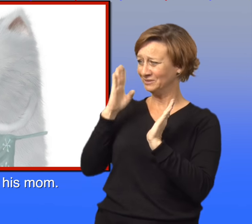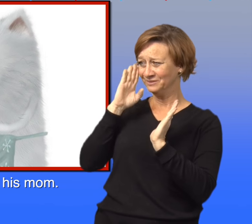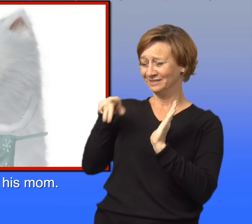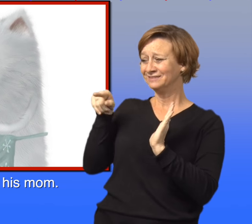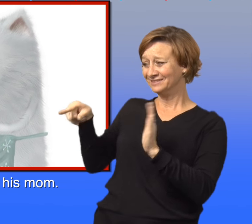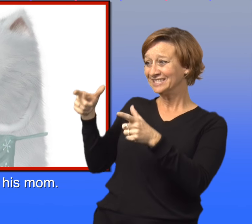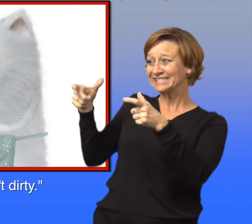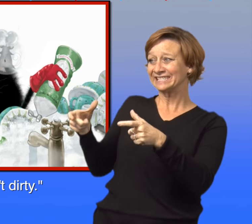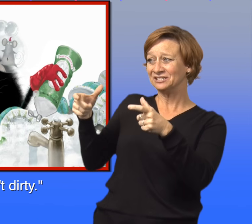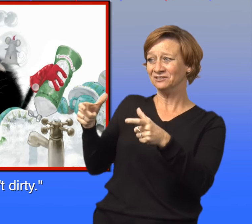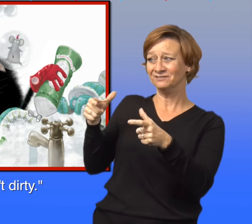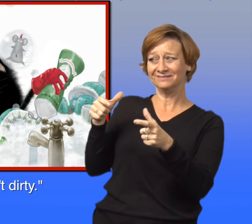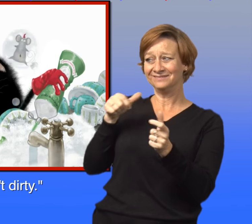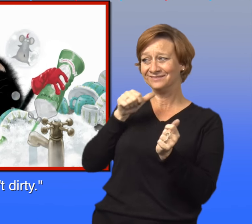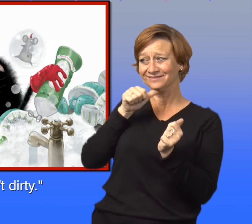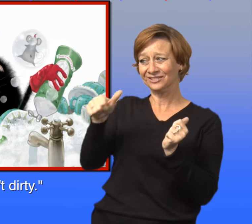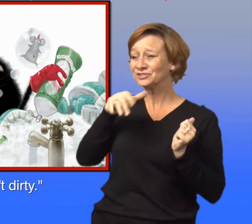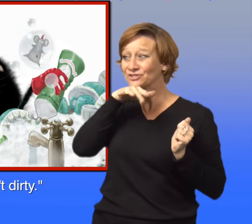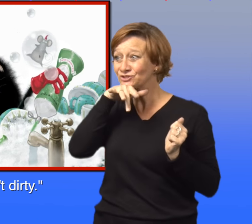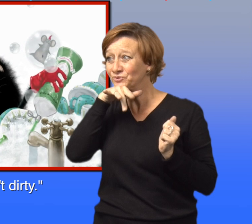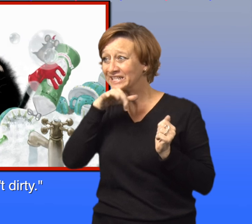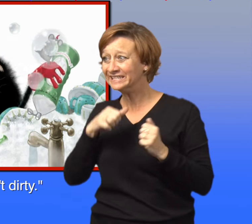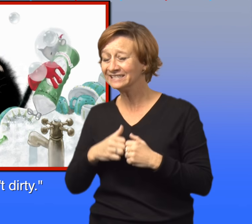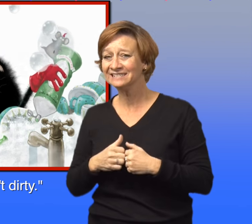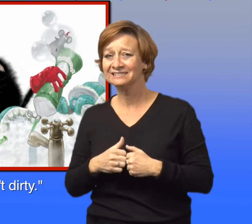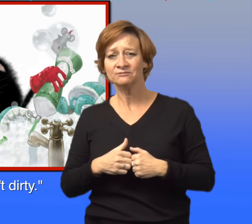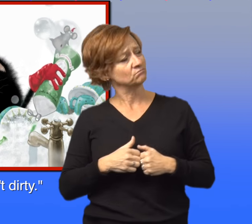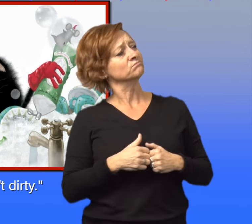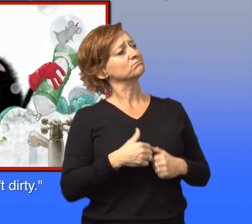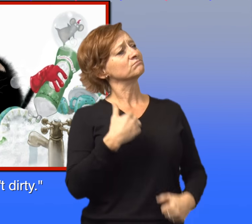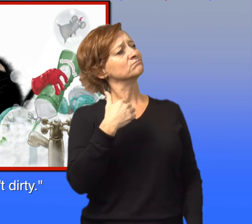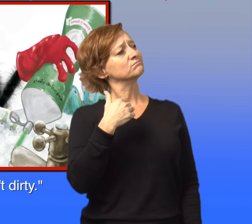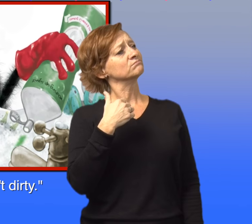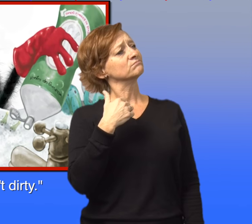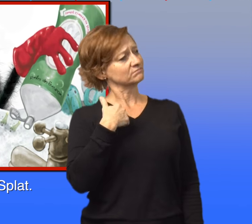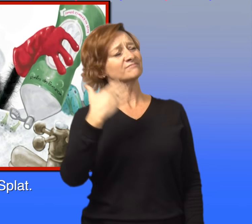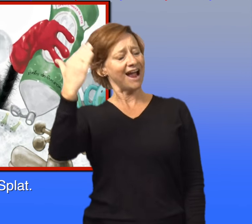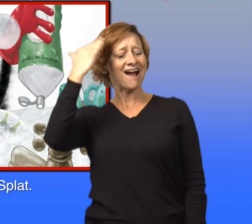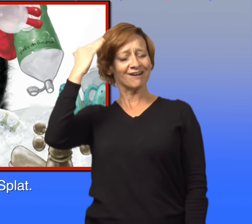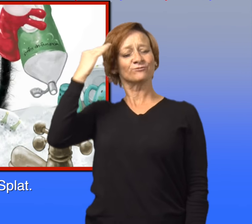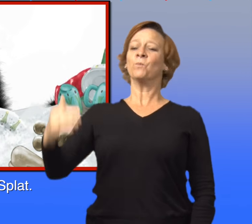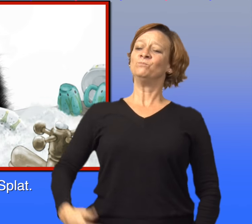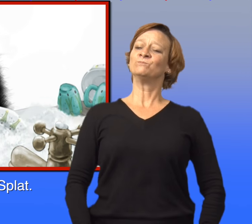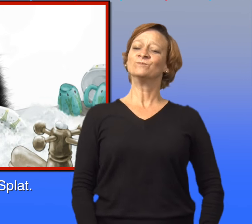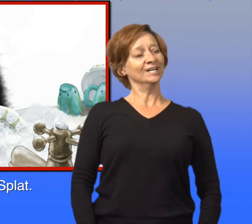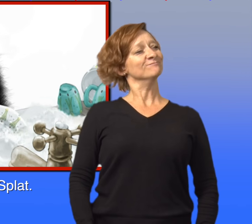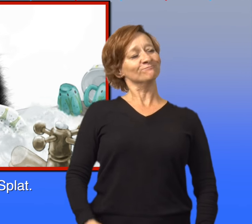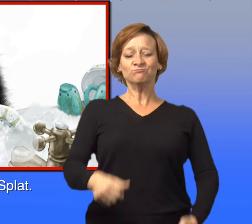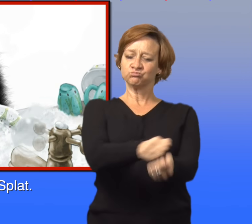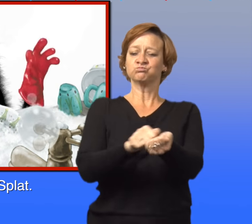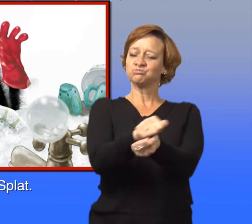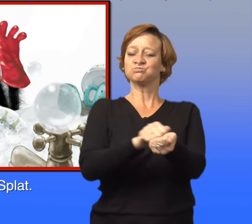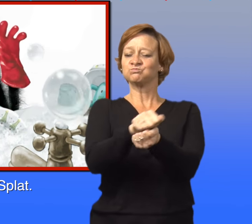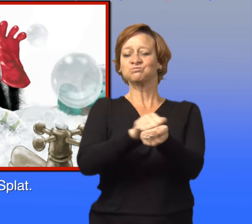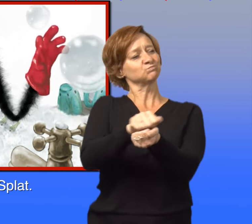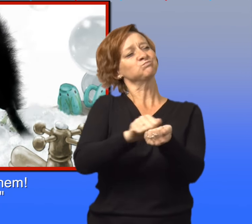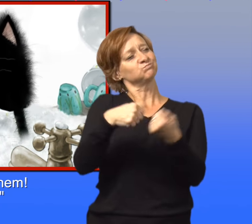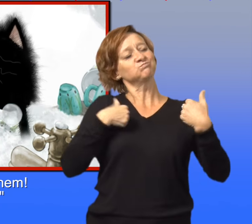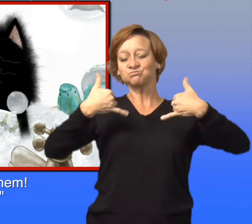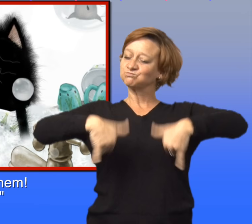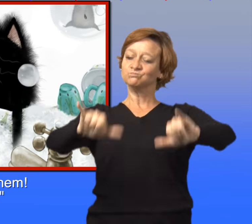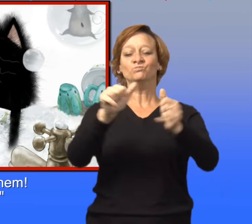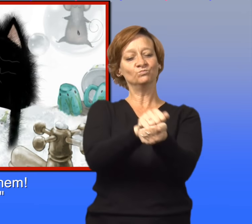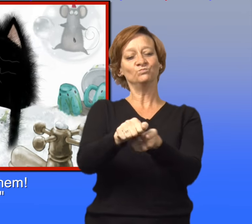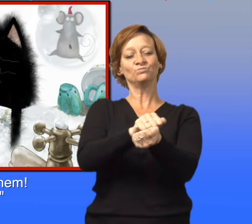Splat, said his mum. But the dishes weren't dirty. I know, replied Splat.